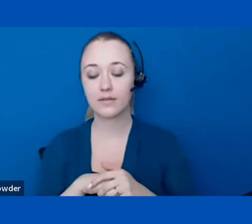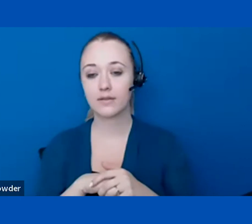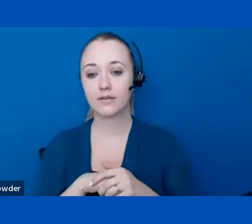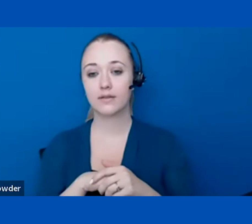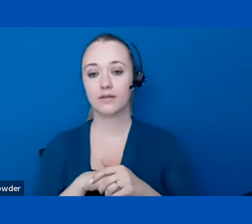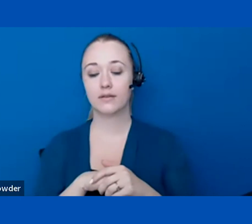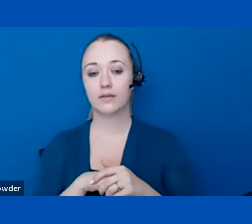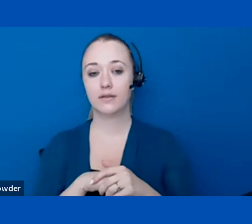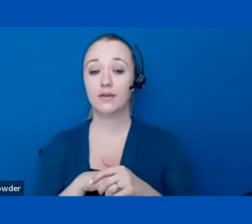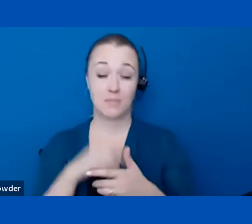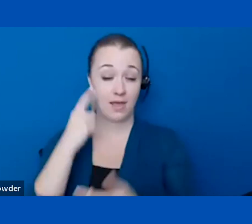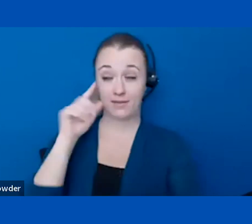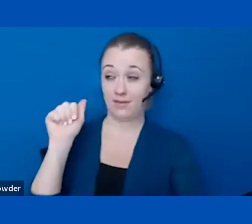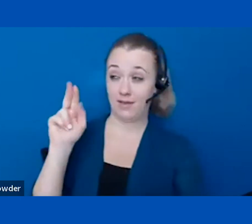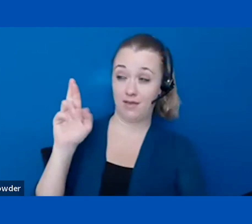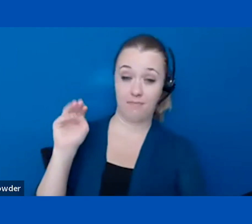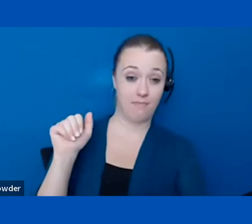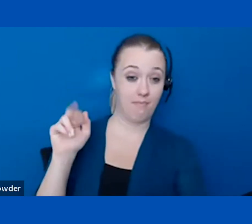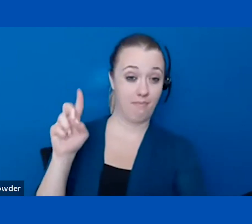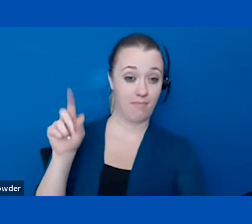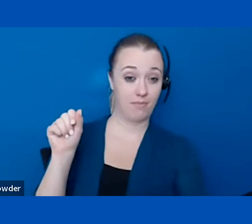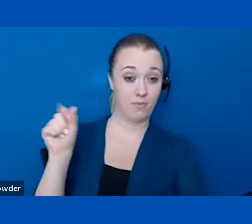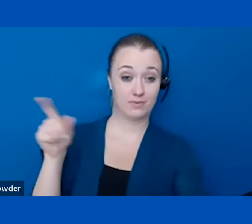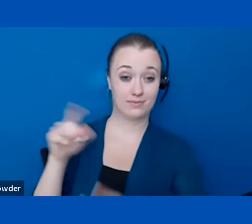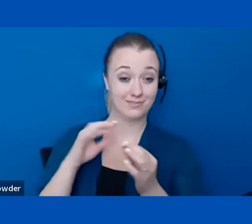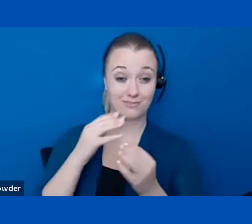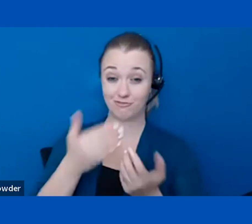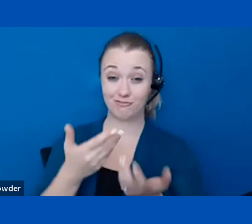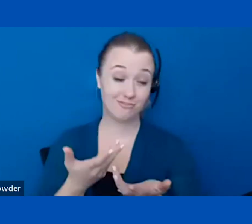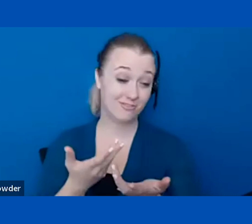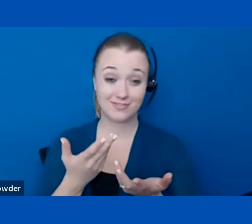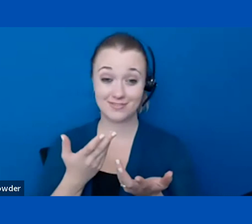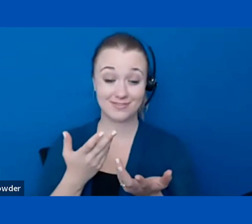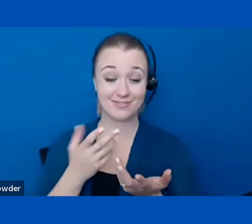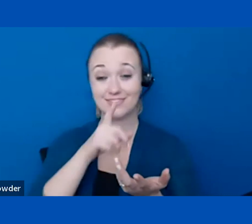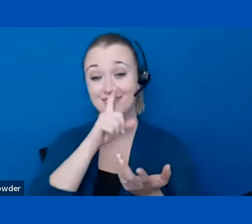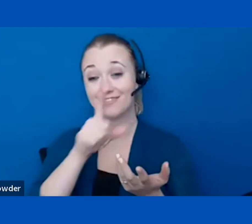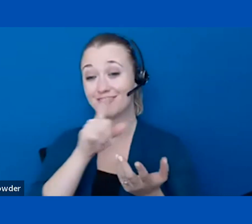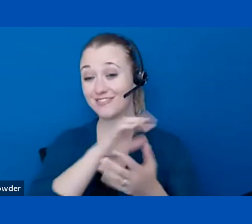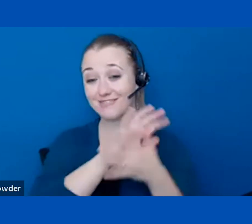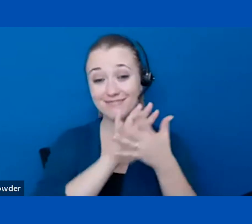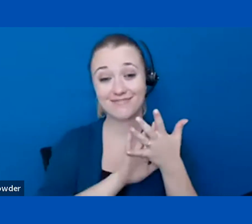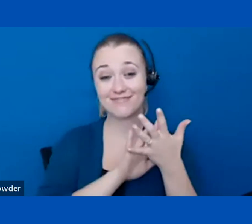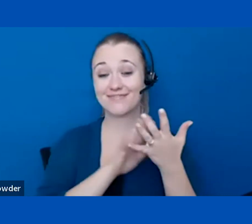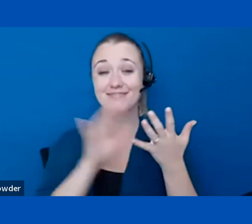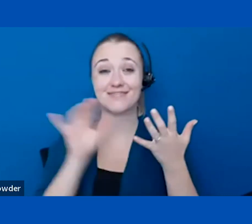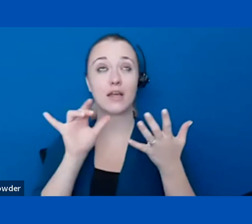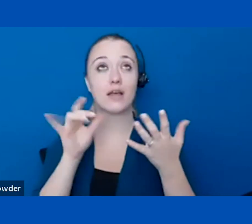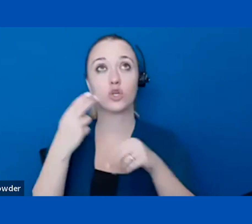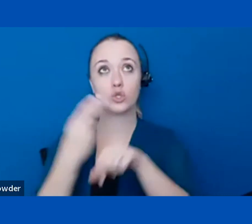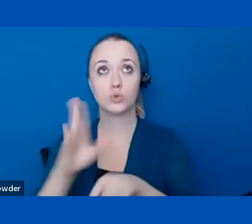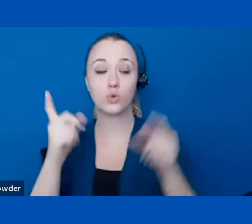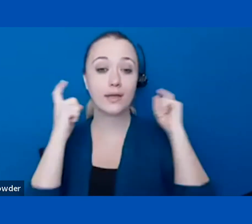I think Armando said it great in terms of like, having different, like, I guess, way of you're using your ears